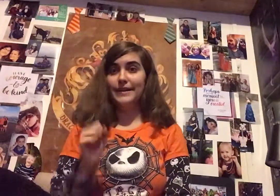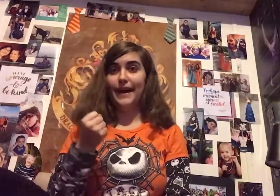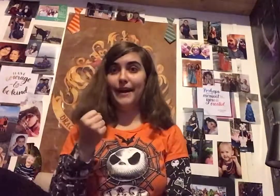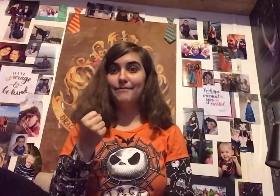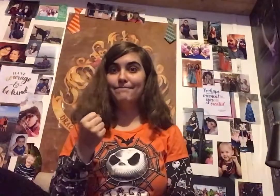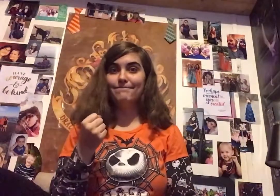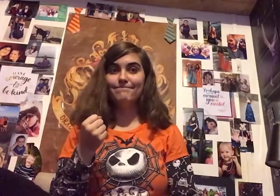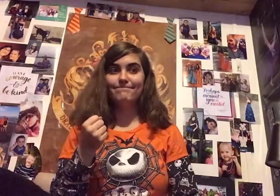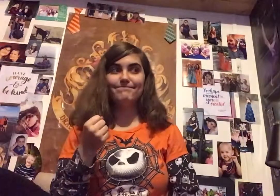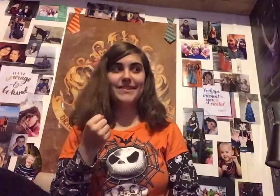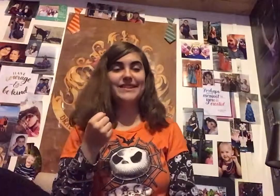Yeah.